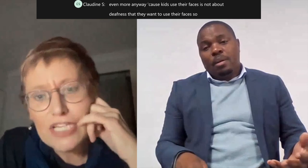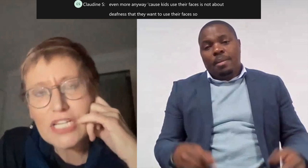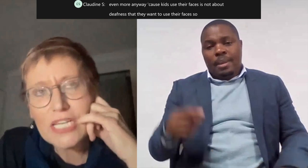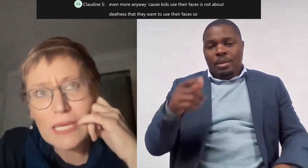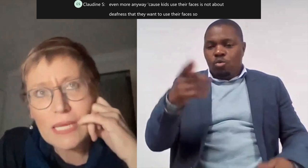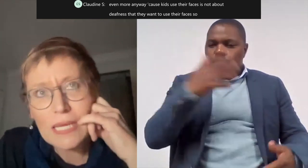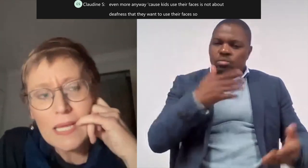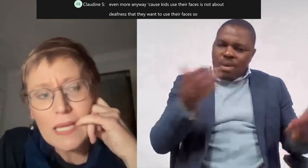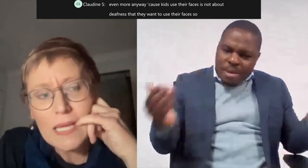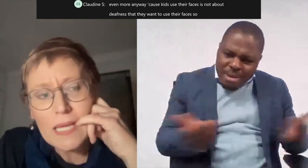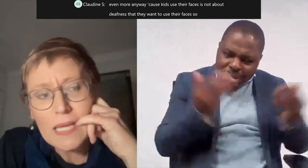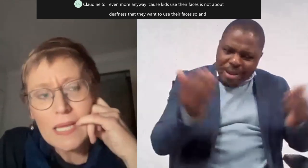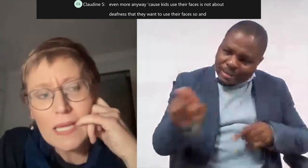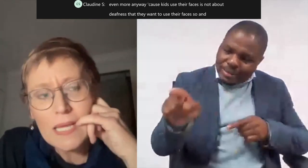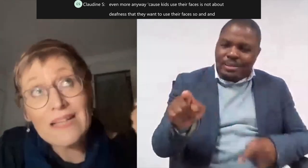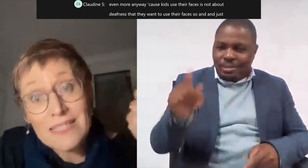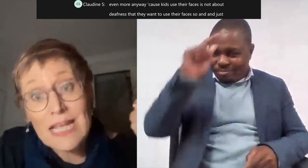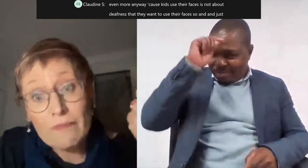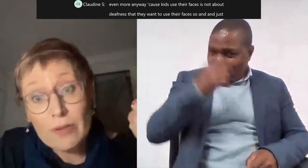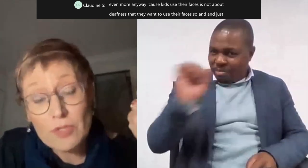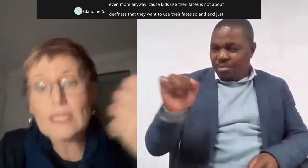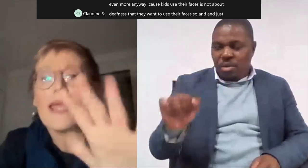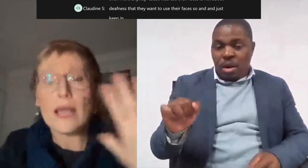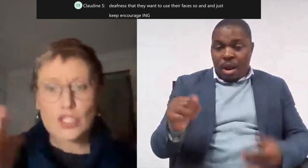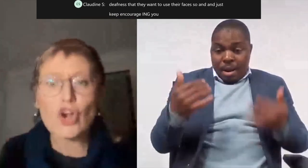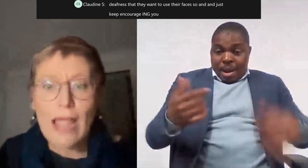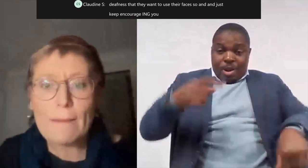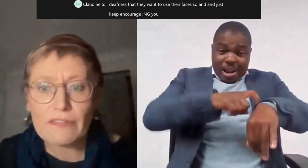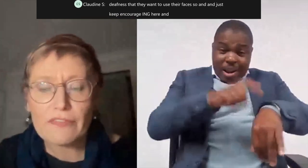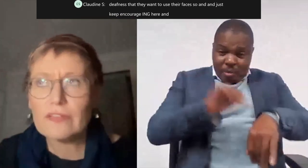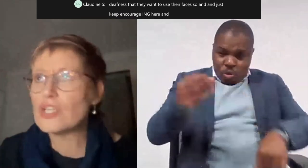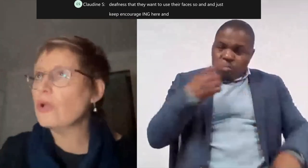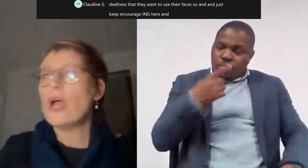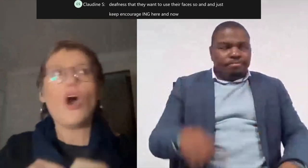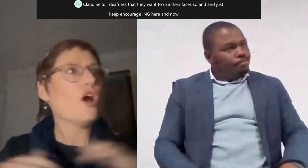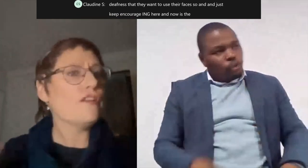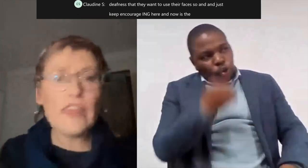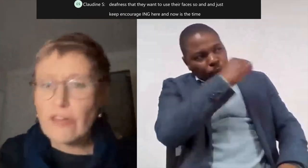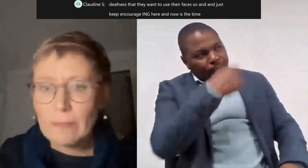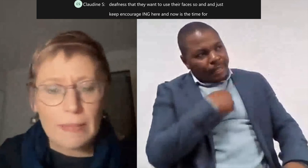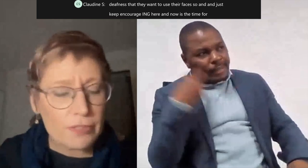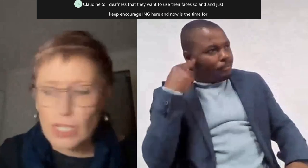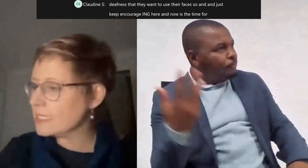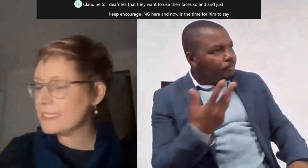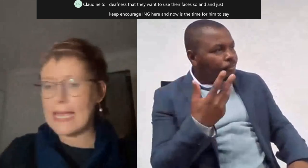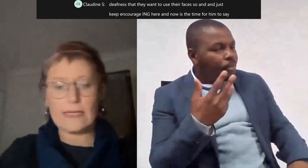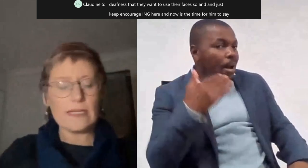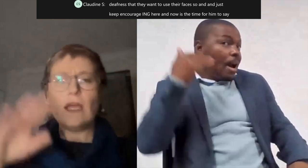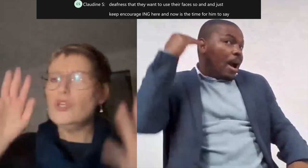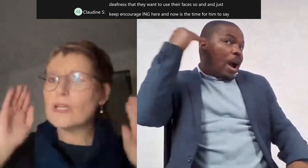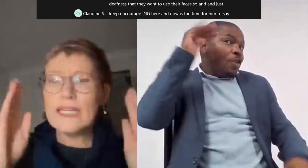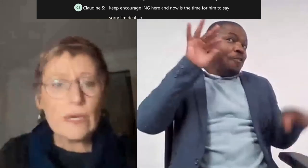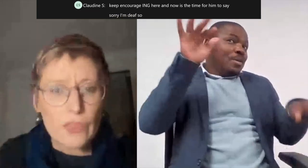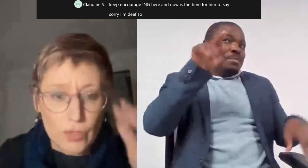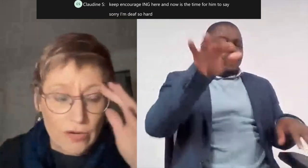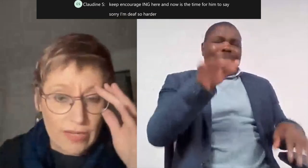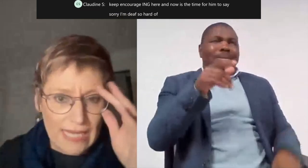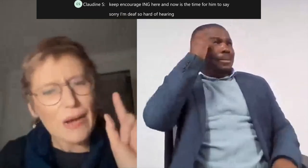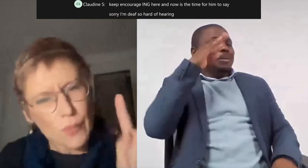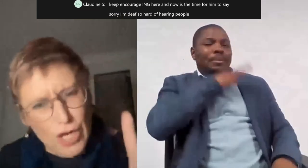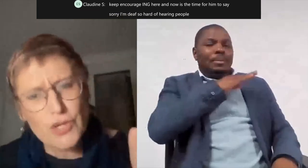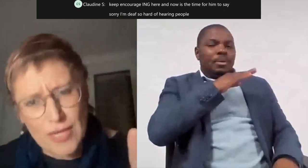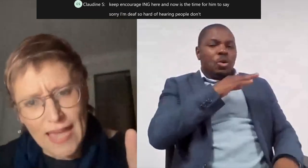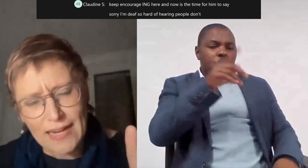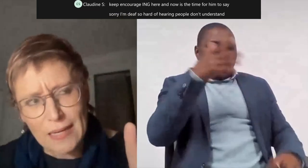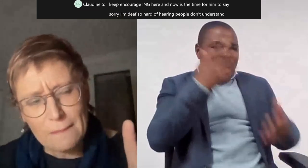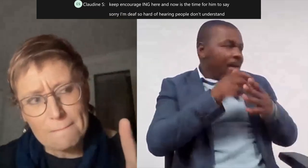keep encouraging him. And now's the time for him to say, sorry, I'm deaf. So part of hearing, people don't understand. You can hear through hearing